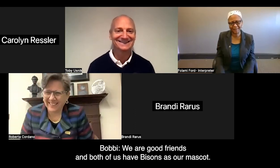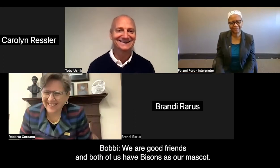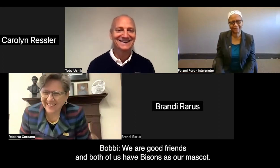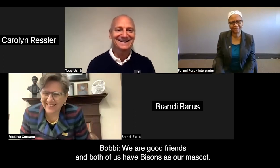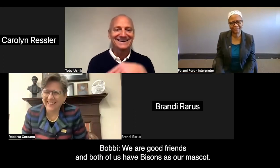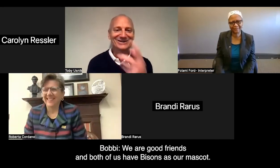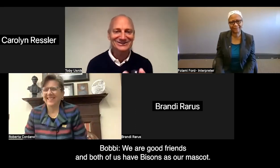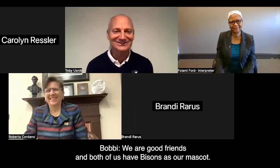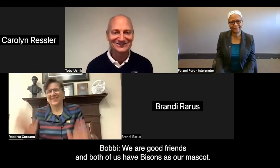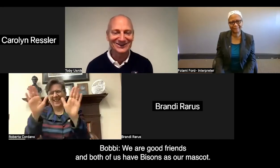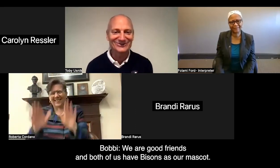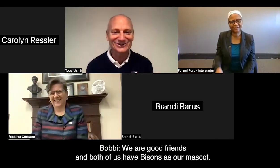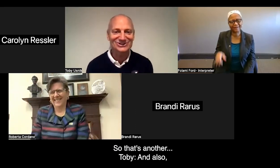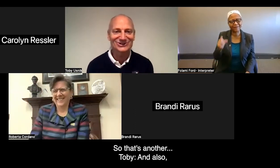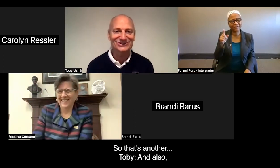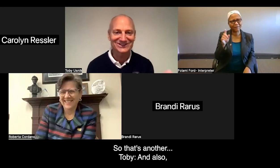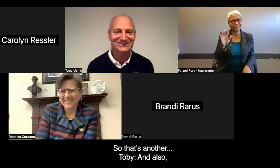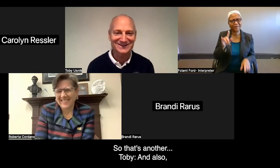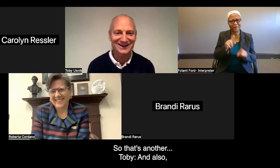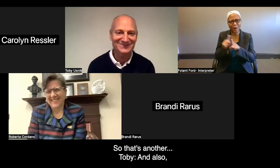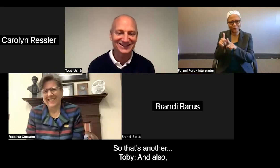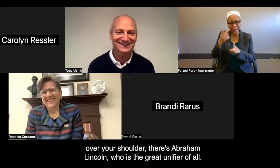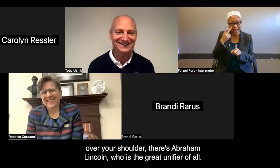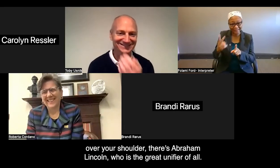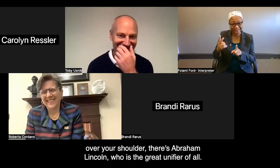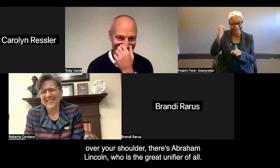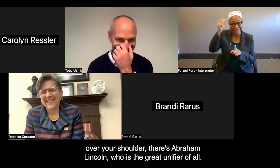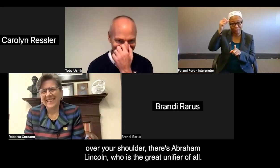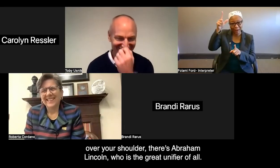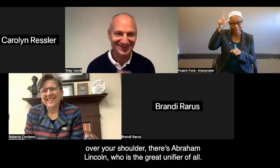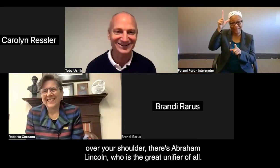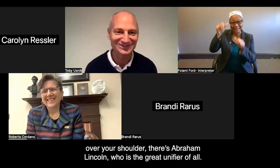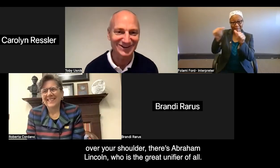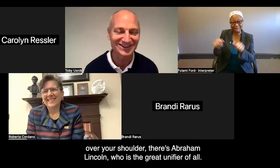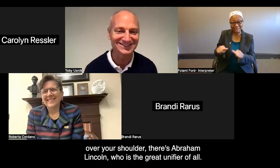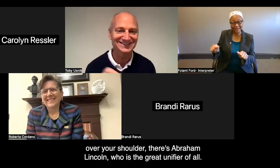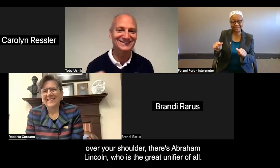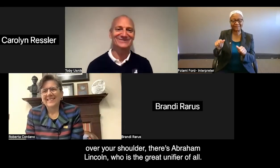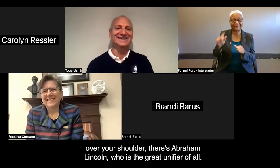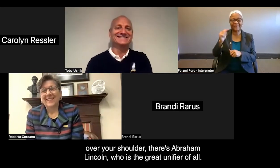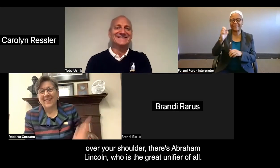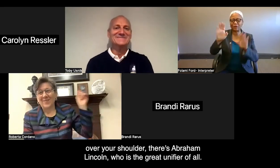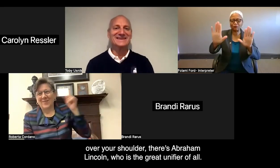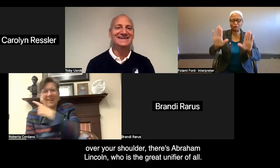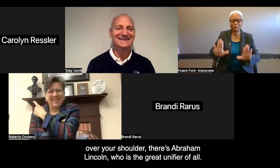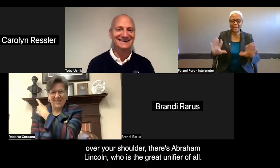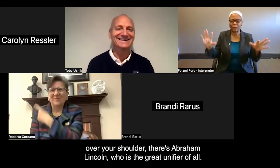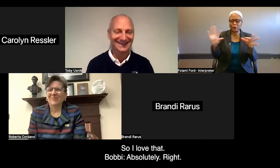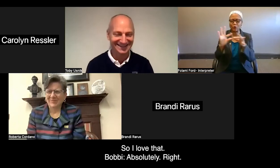mascots. So that's another- And also, over your shoulder, there's Abraham Lincoln, who's the great unifier of all. So I love that.